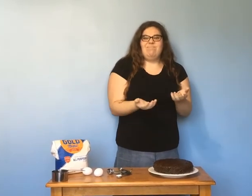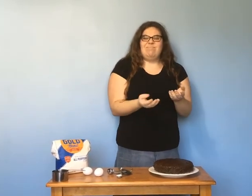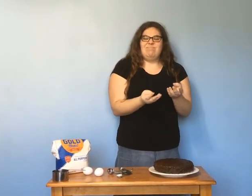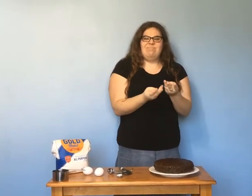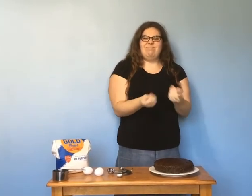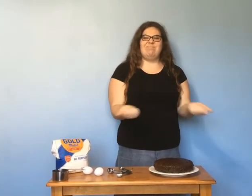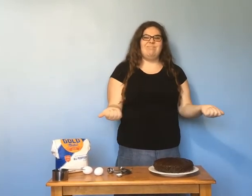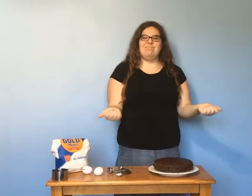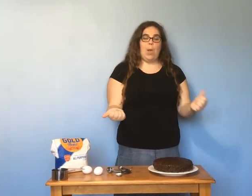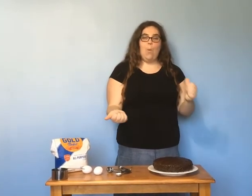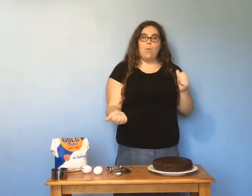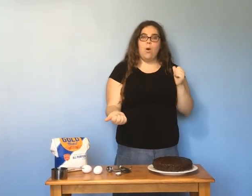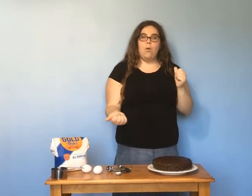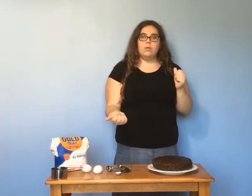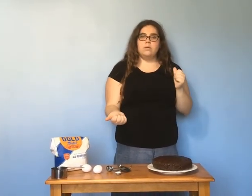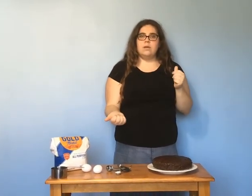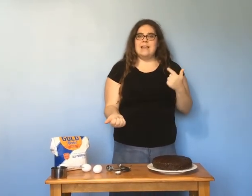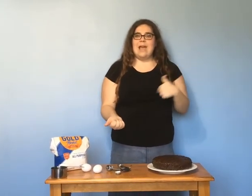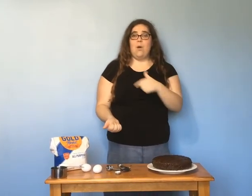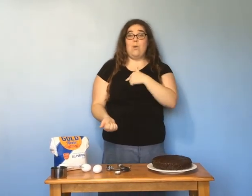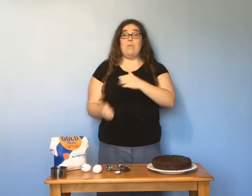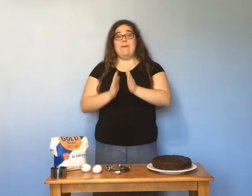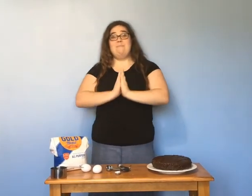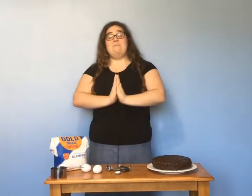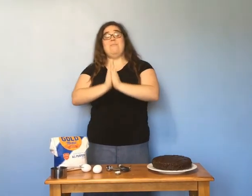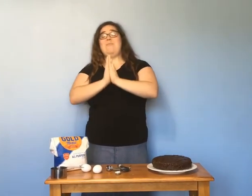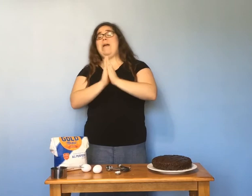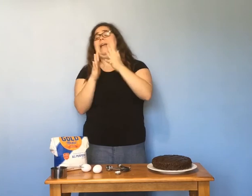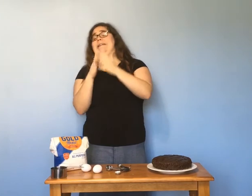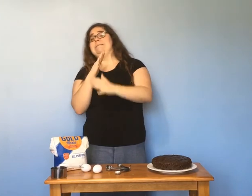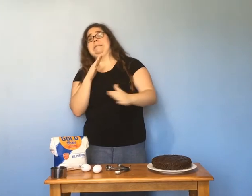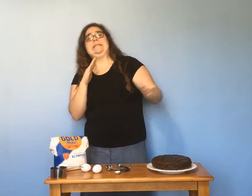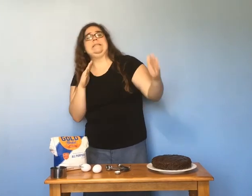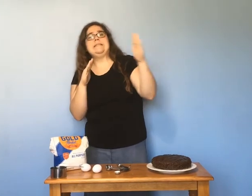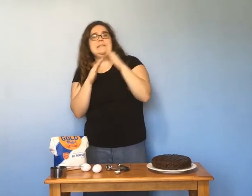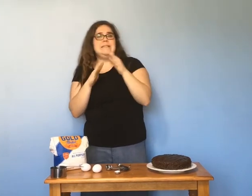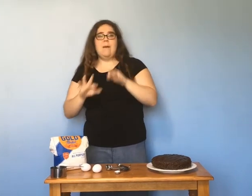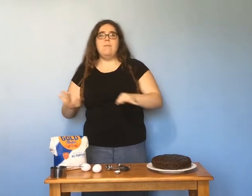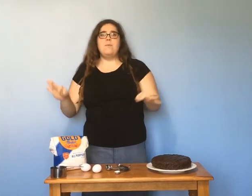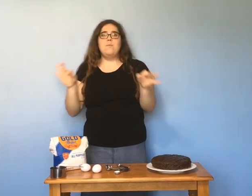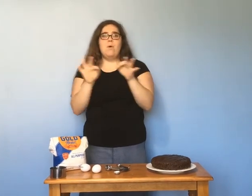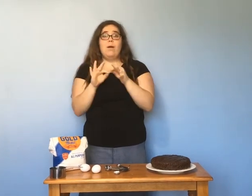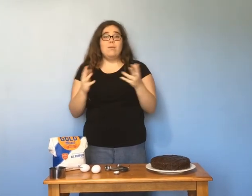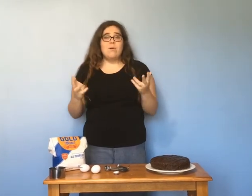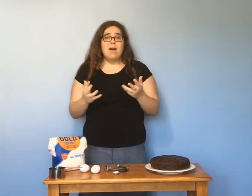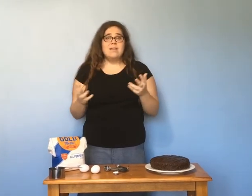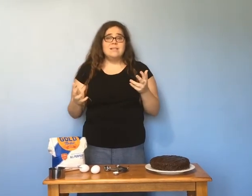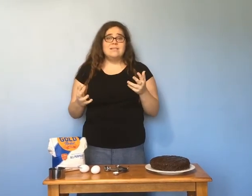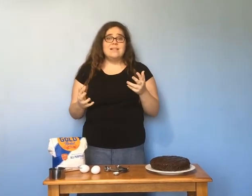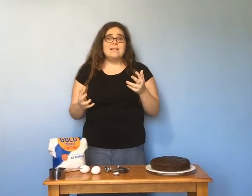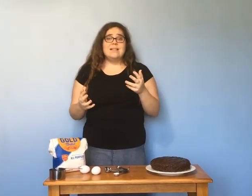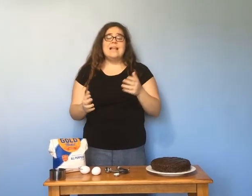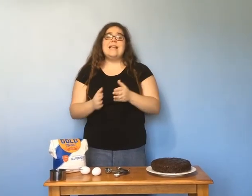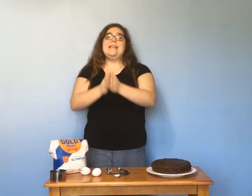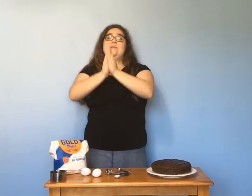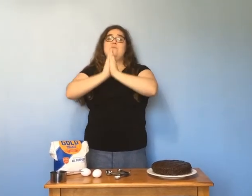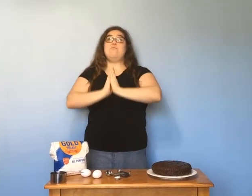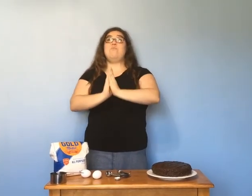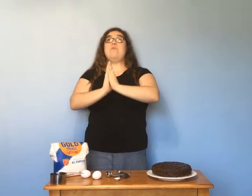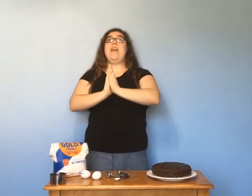Will we have a cake without flour? No, we won't. And when we're praying, one of the most important things to remember is that we